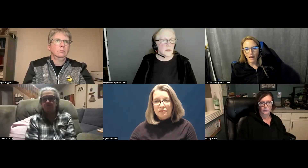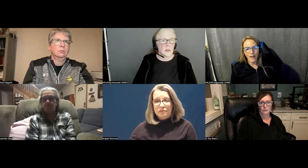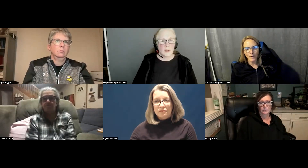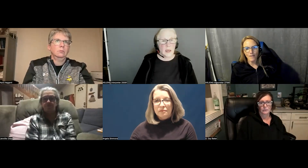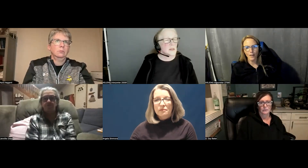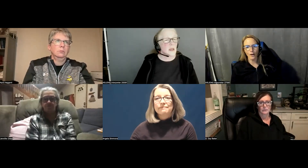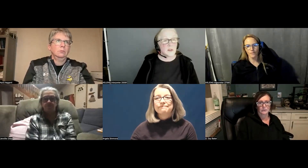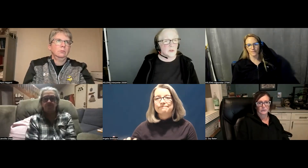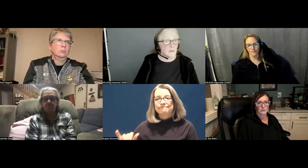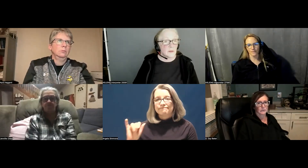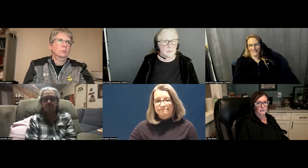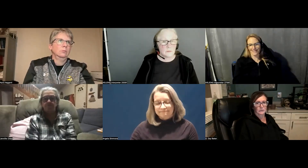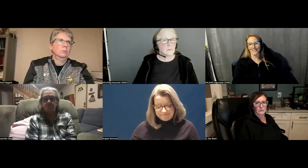I don't have it either. either. Thing, I don't have it.